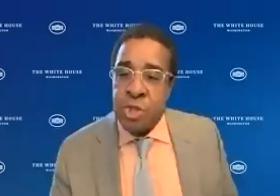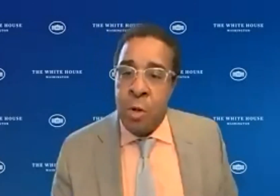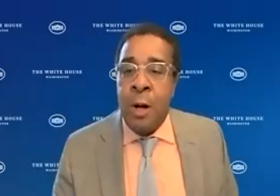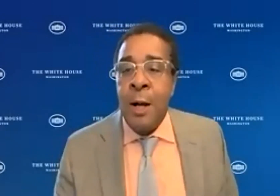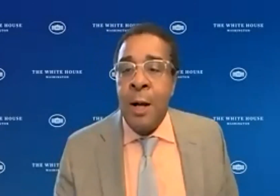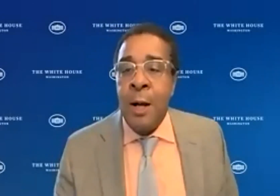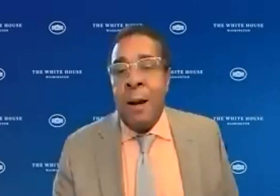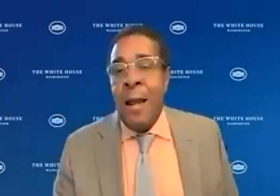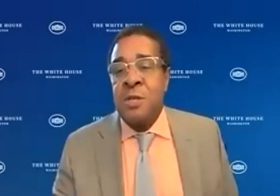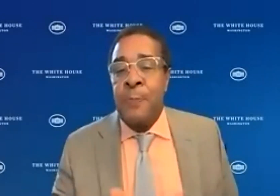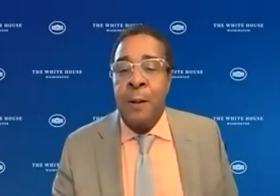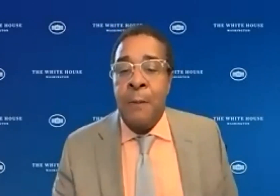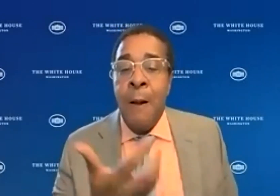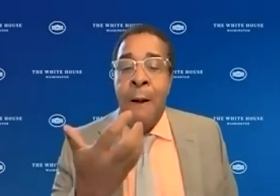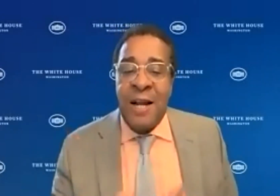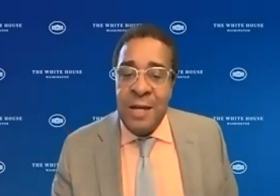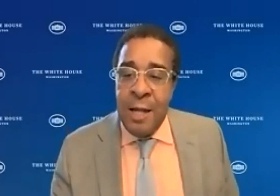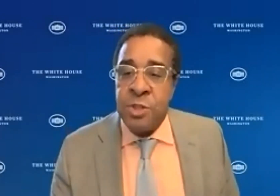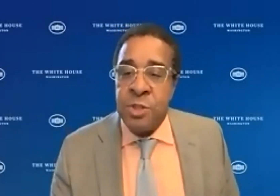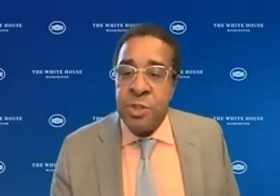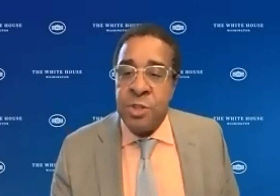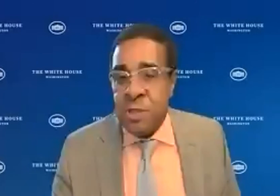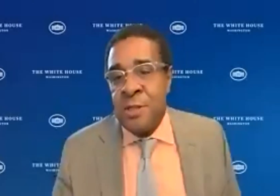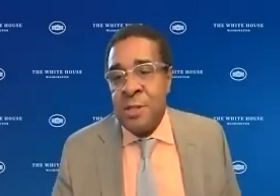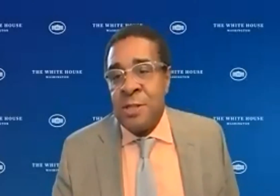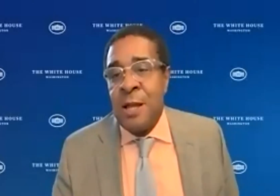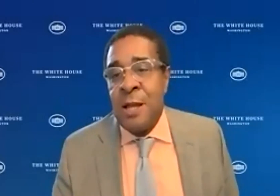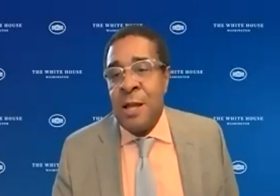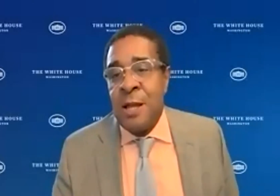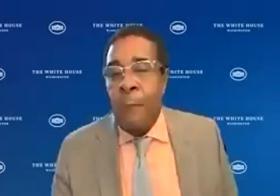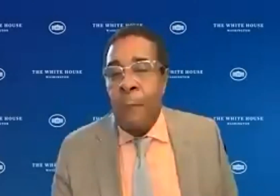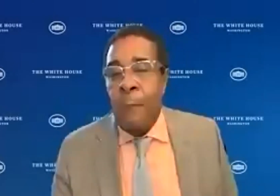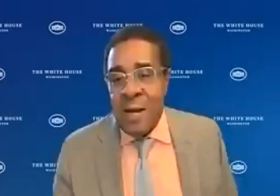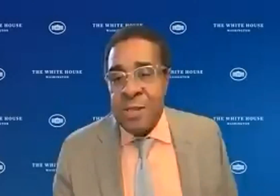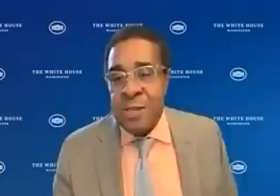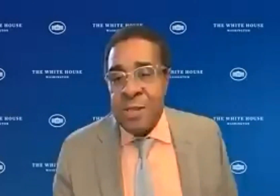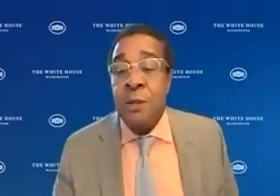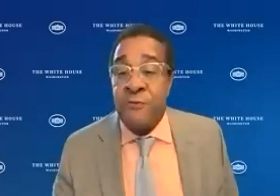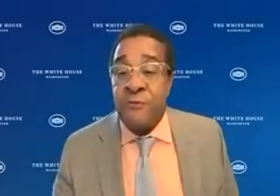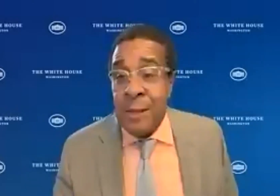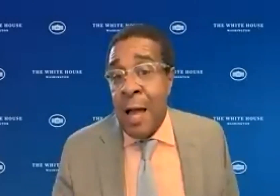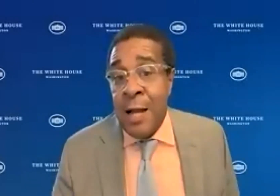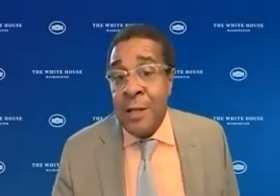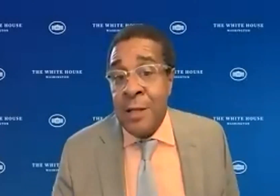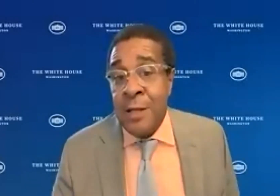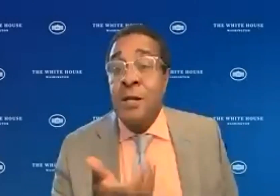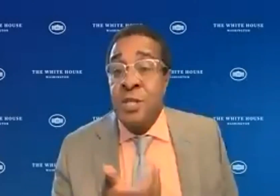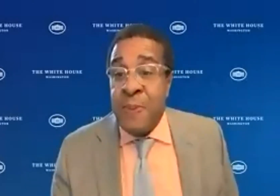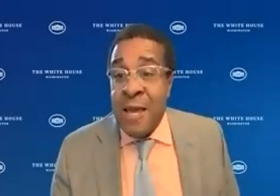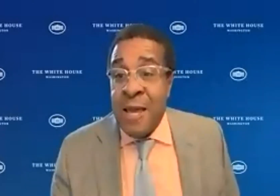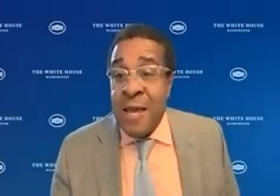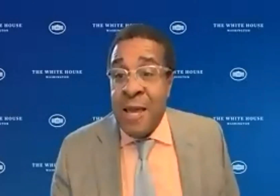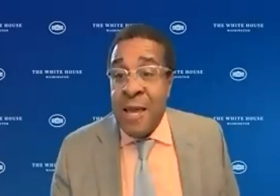to ensure that we are able to put financial resources that will help us address this on the front lines